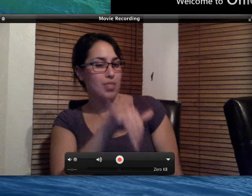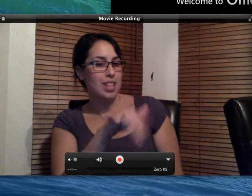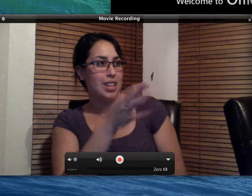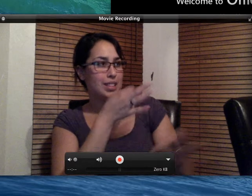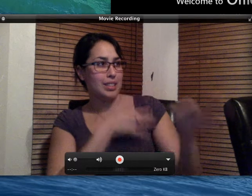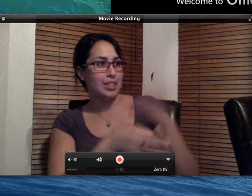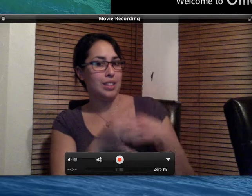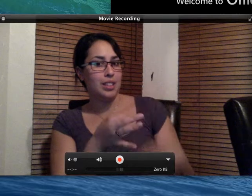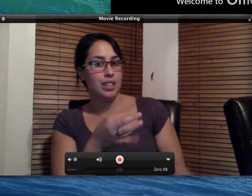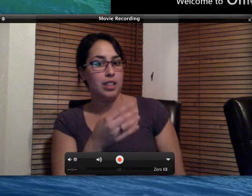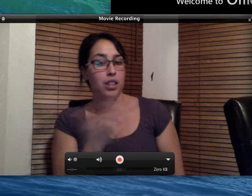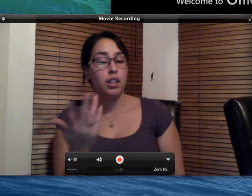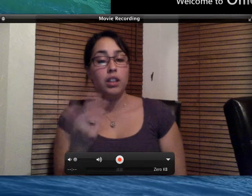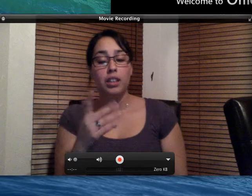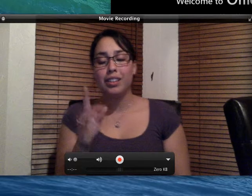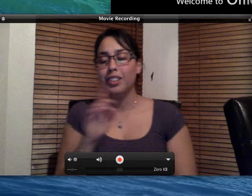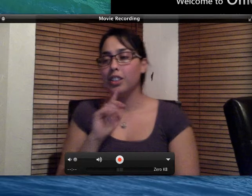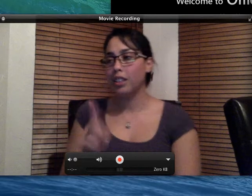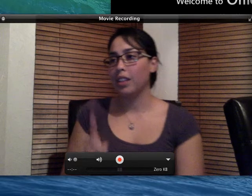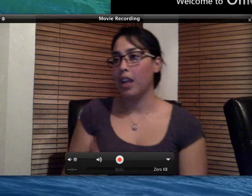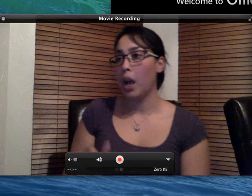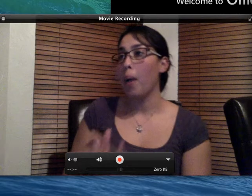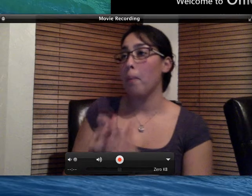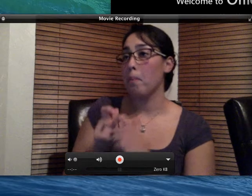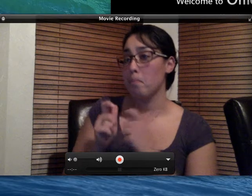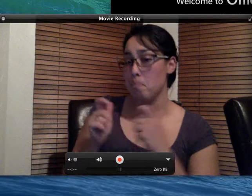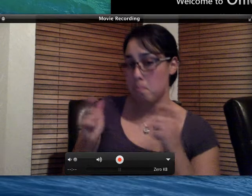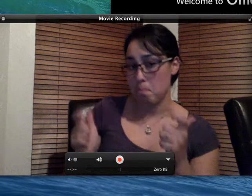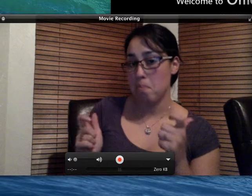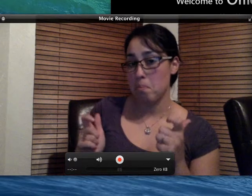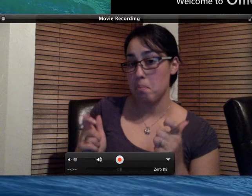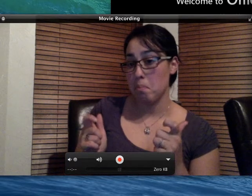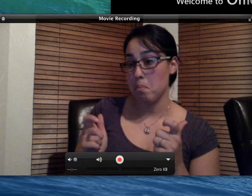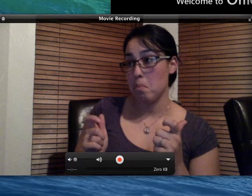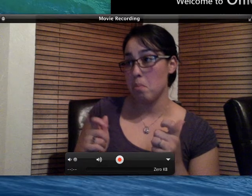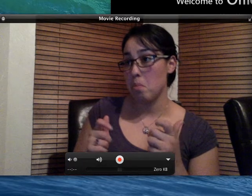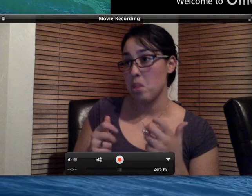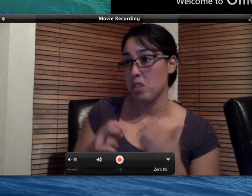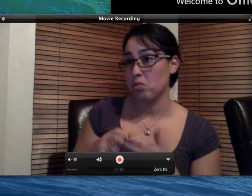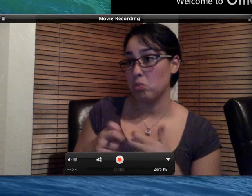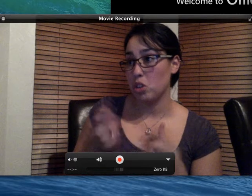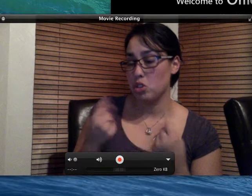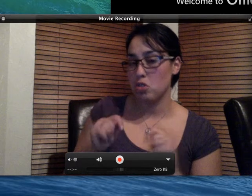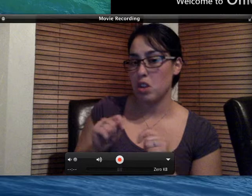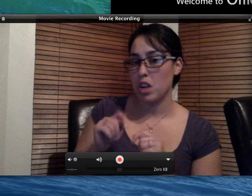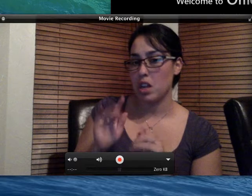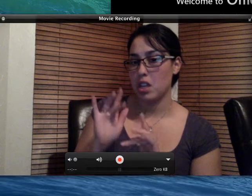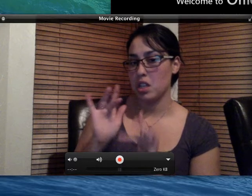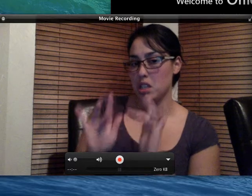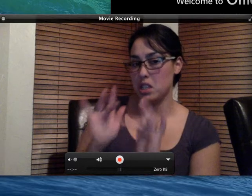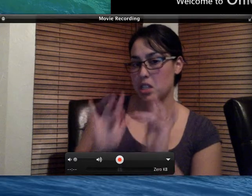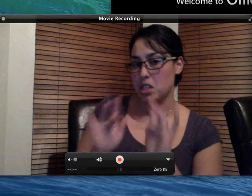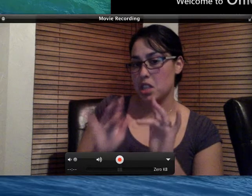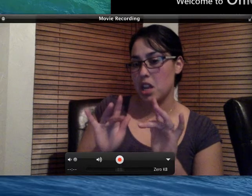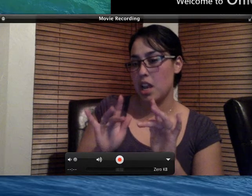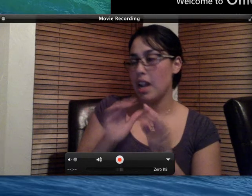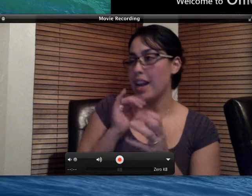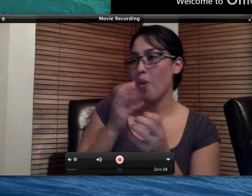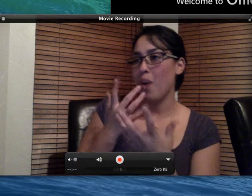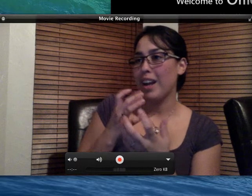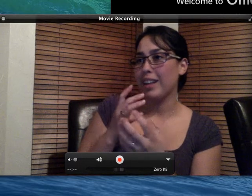said, it was a big hurdle just to get farmers to touch underneath the vulva. So we thought, let's not mention the clitoris right